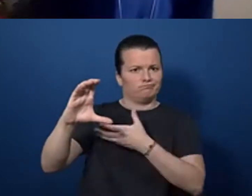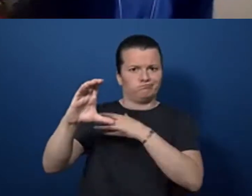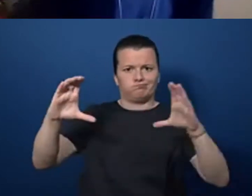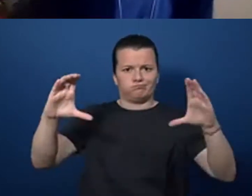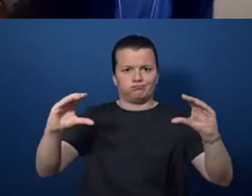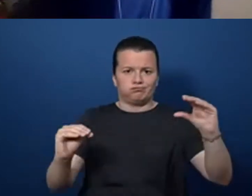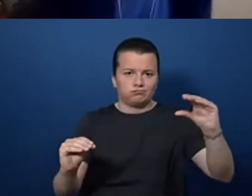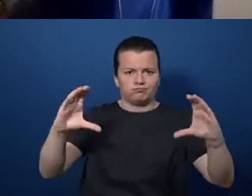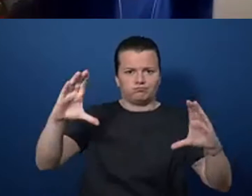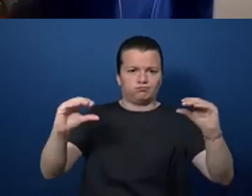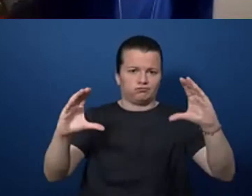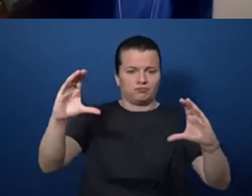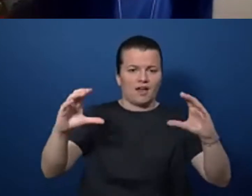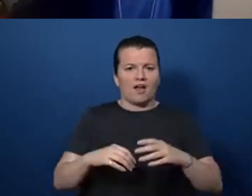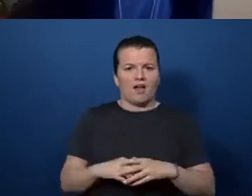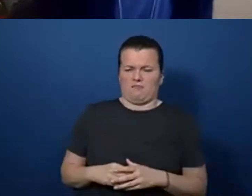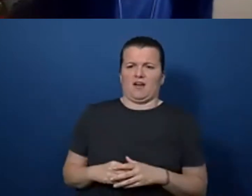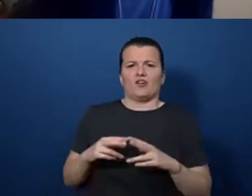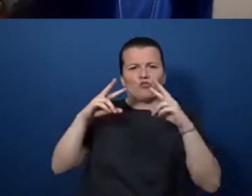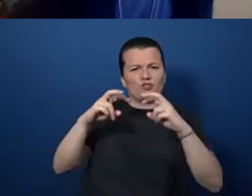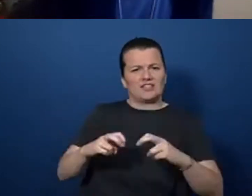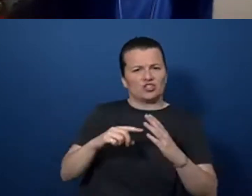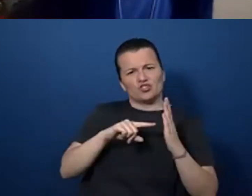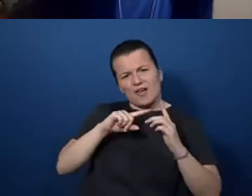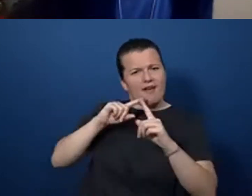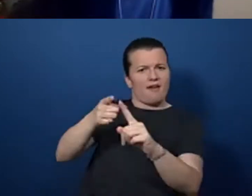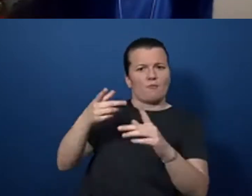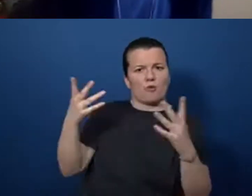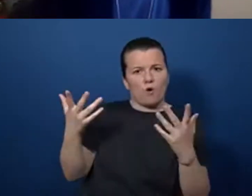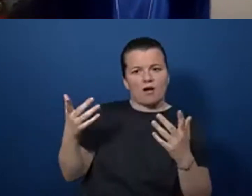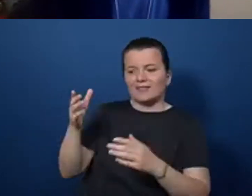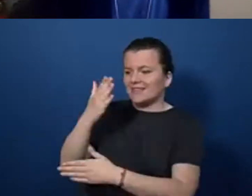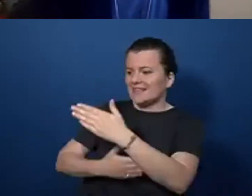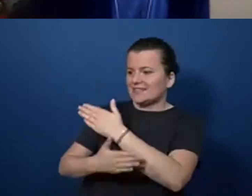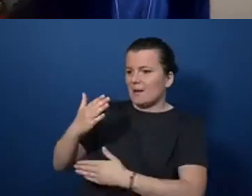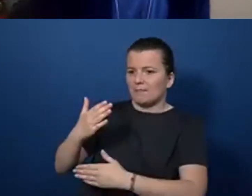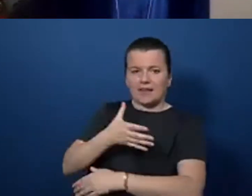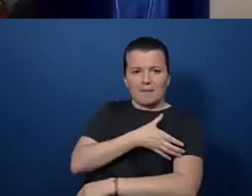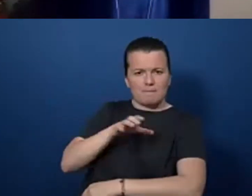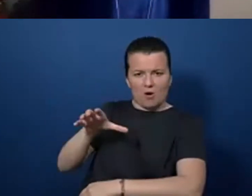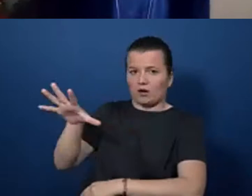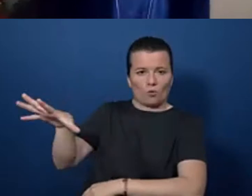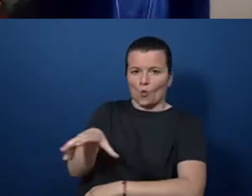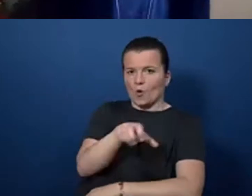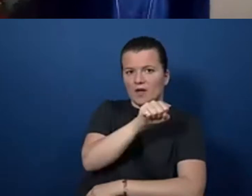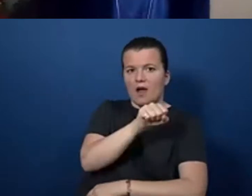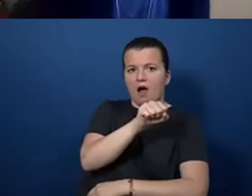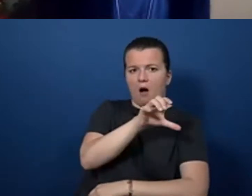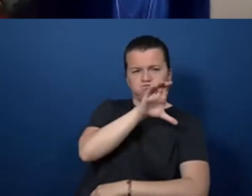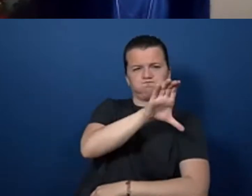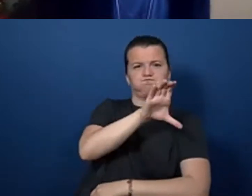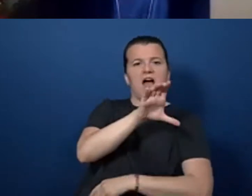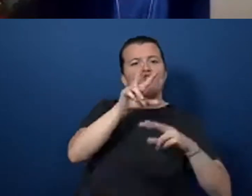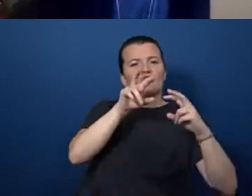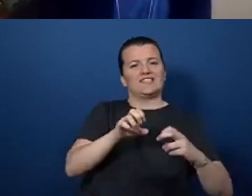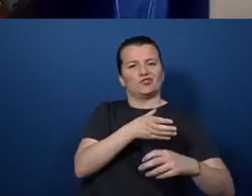empowering these young people with disabilities, and this kind of this power imbalance can be kind of